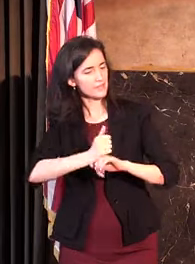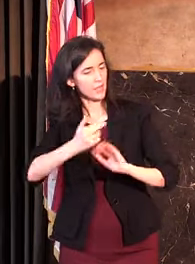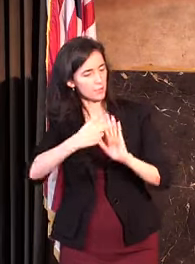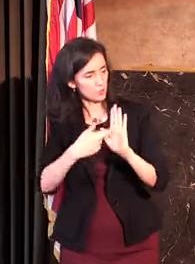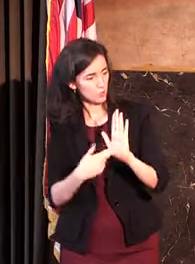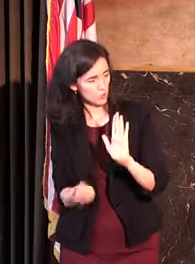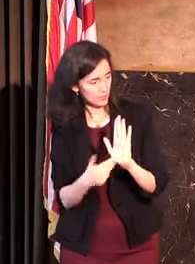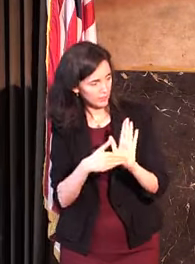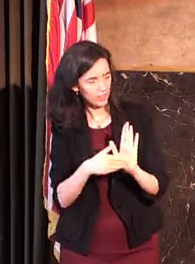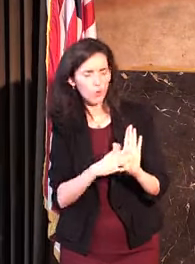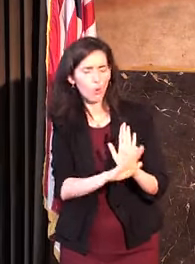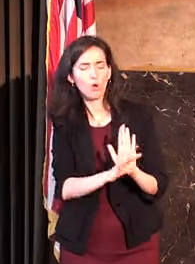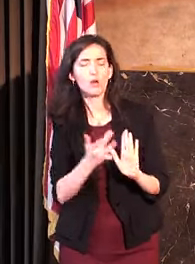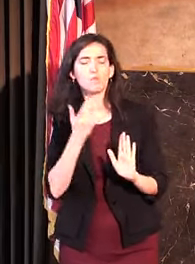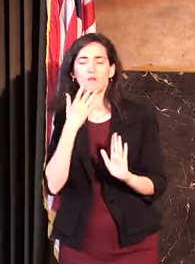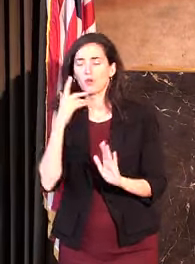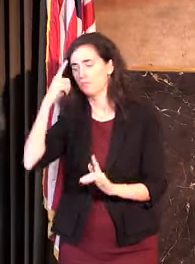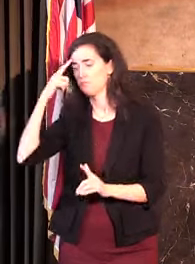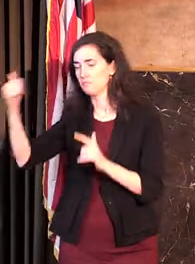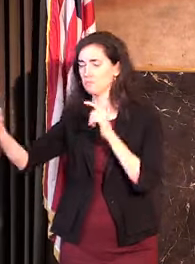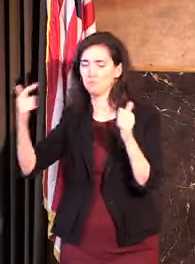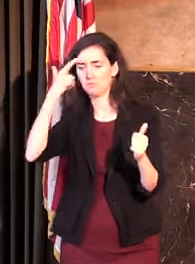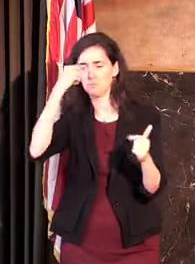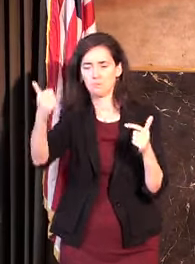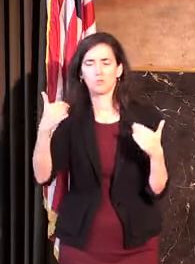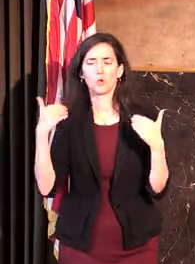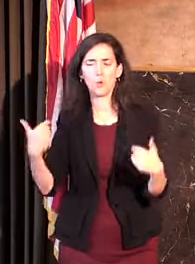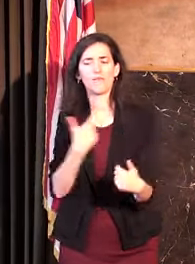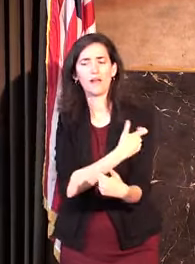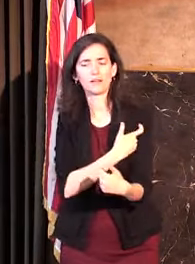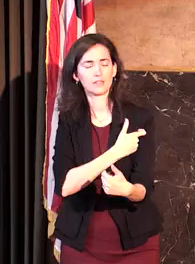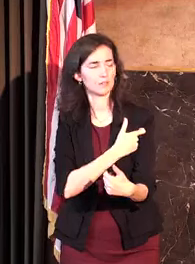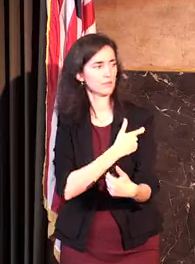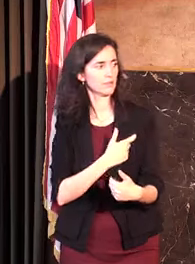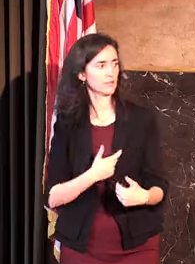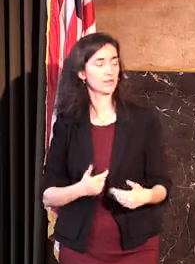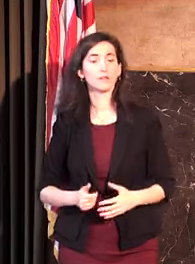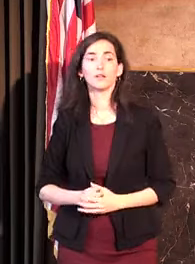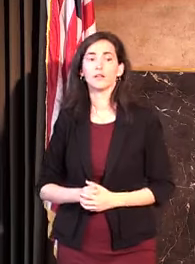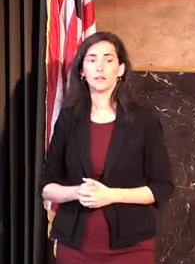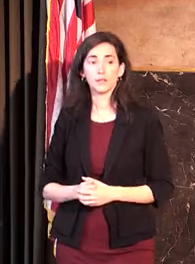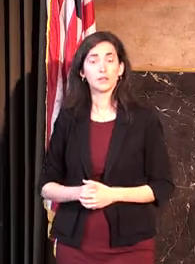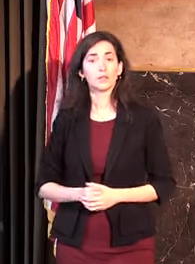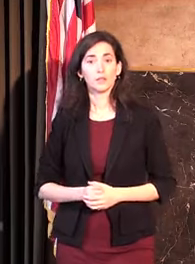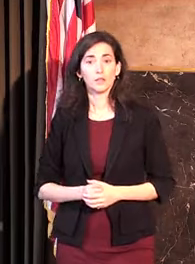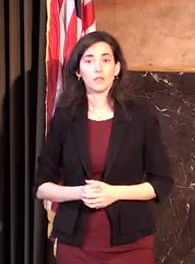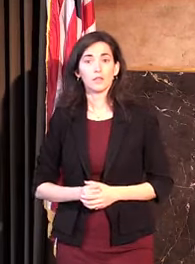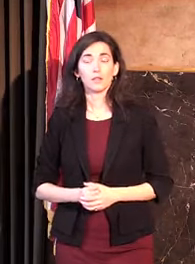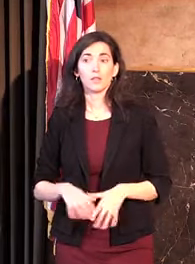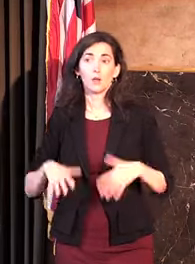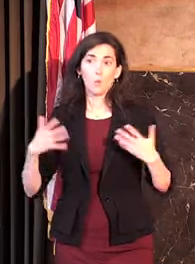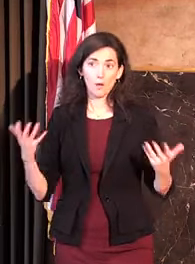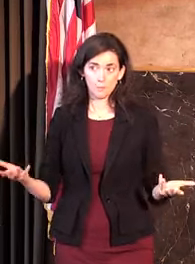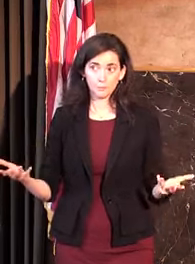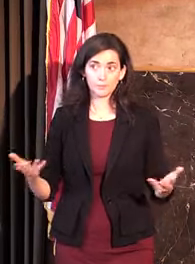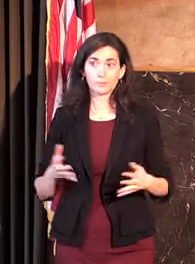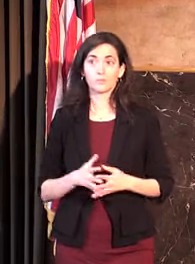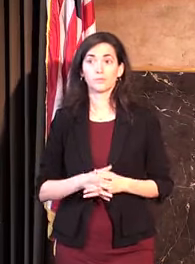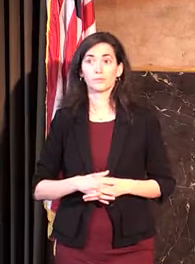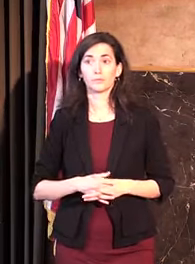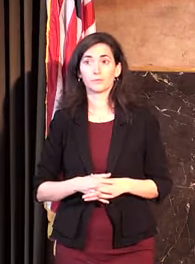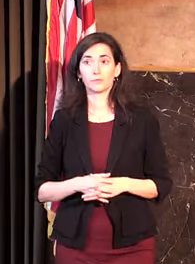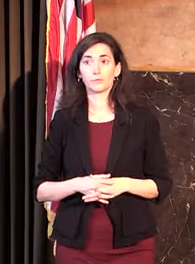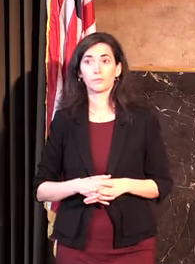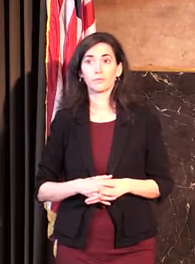get the vaccine to keep things under control? Well, you know, if we ever get to